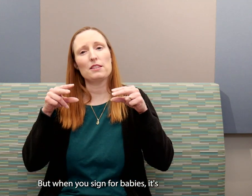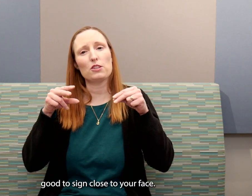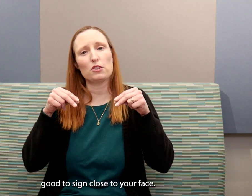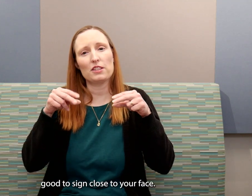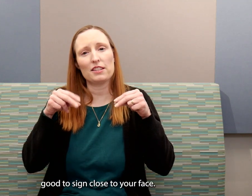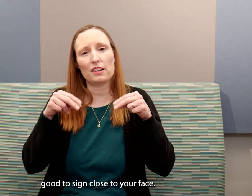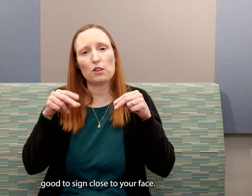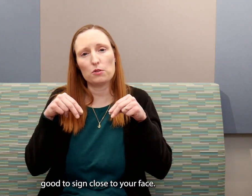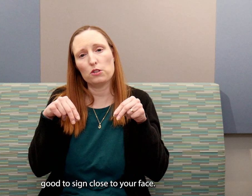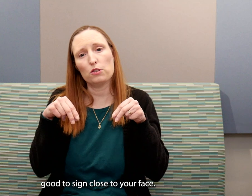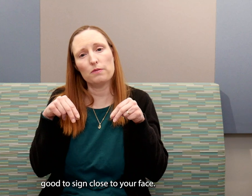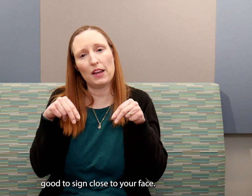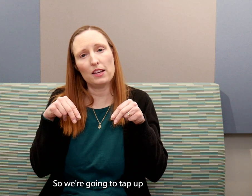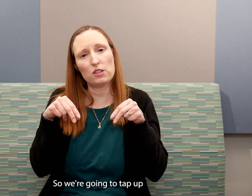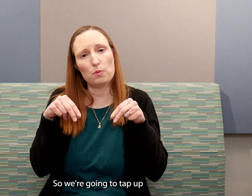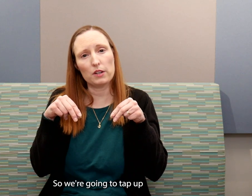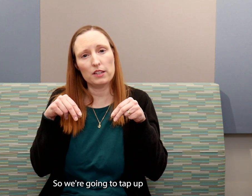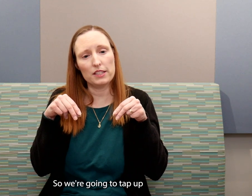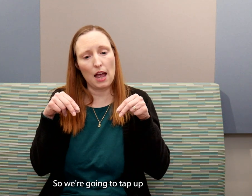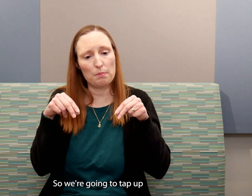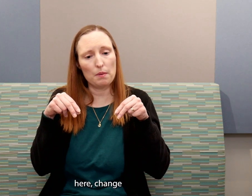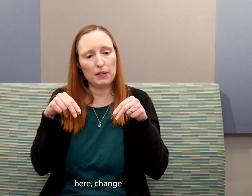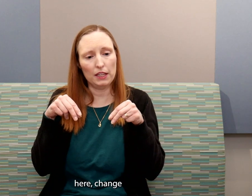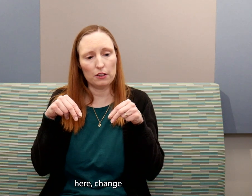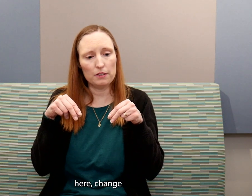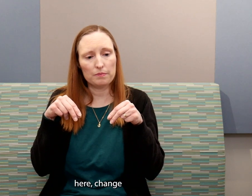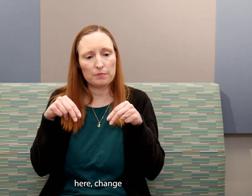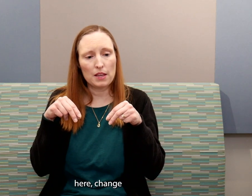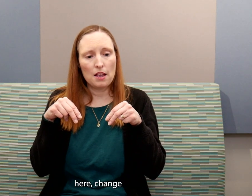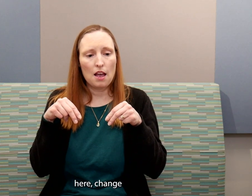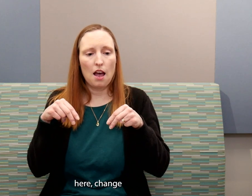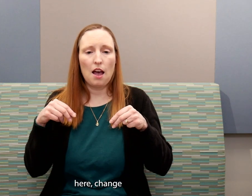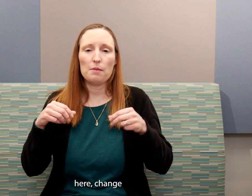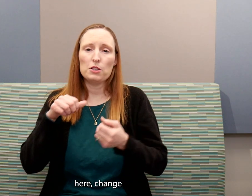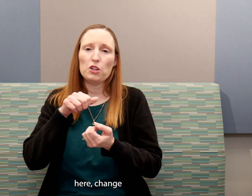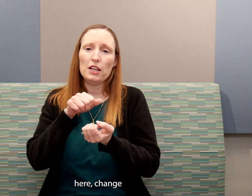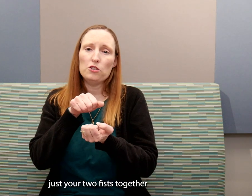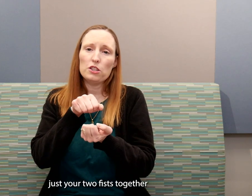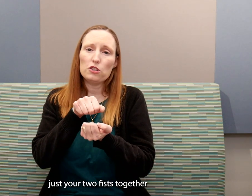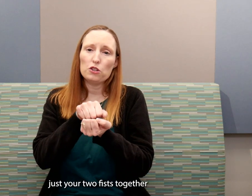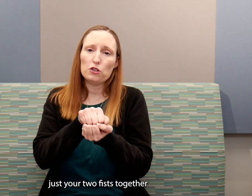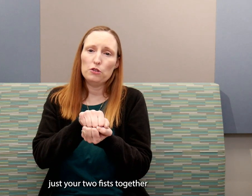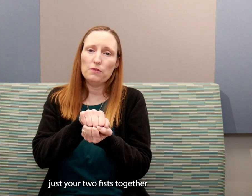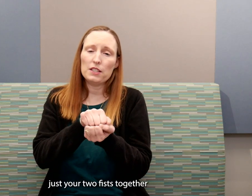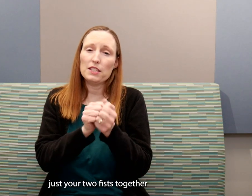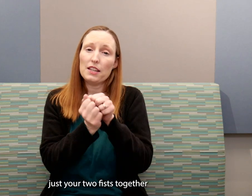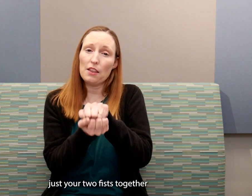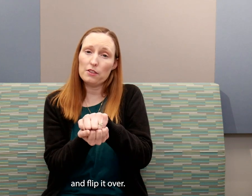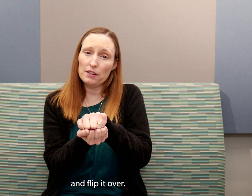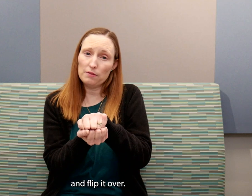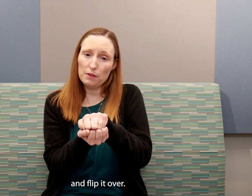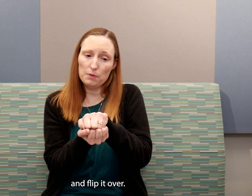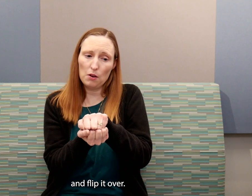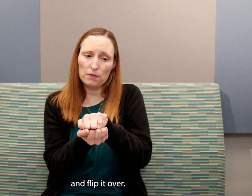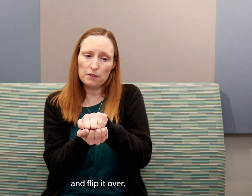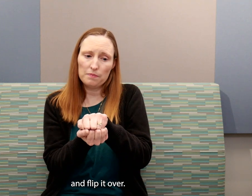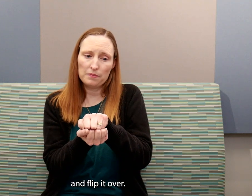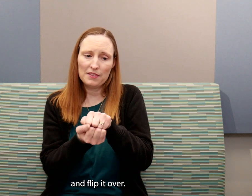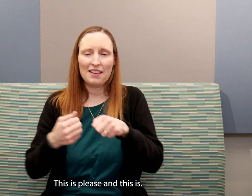good to sign close to your face, so we're going to tap up here. Change is your two fists together and flipped over. This